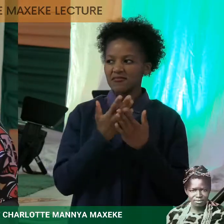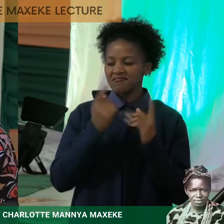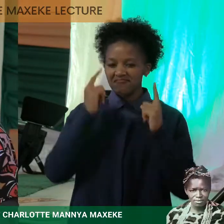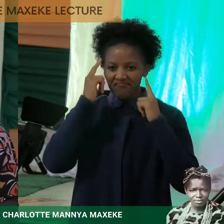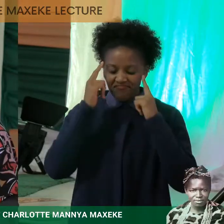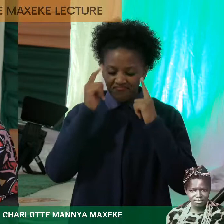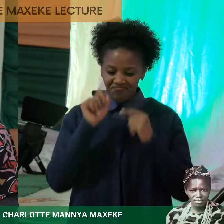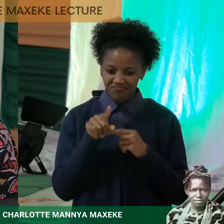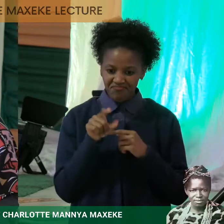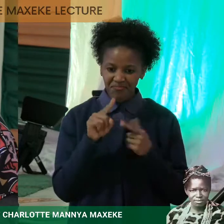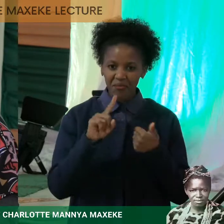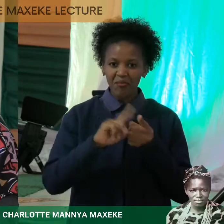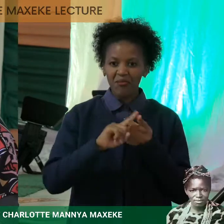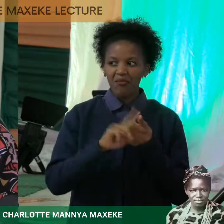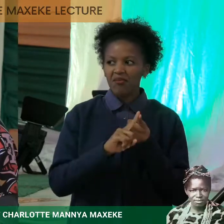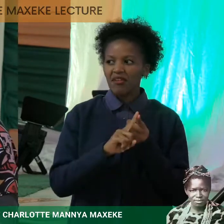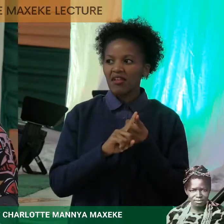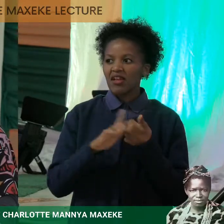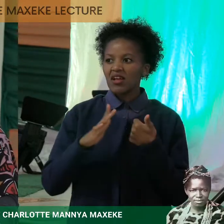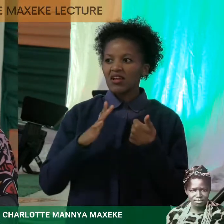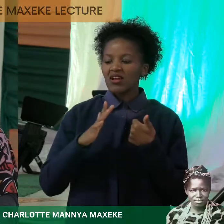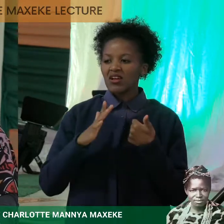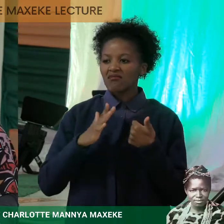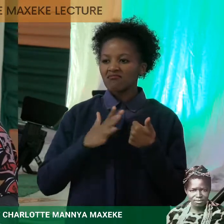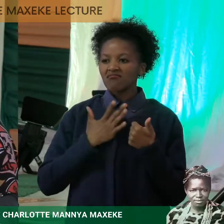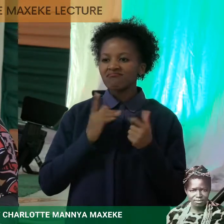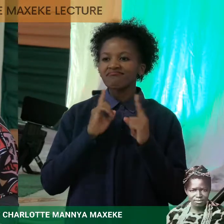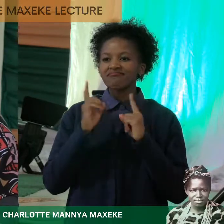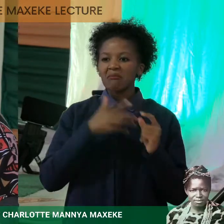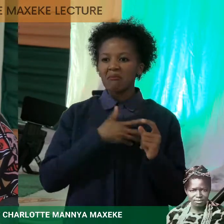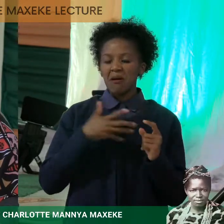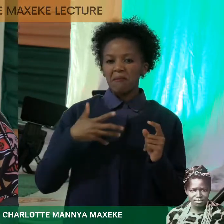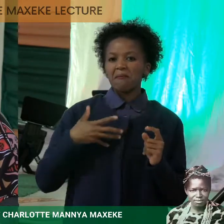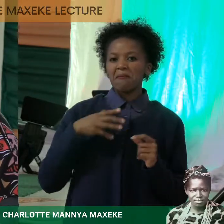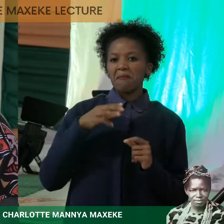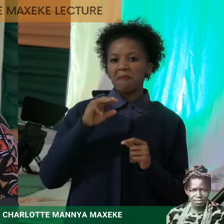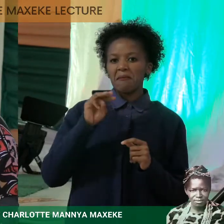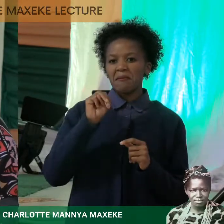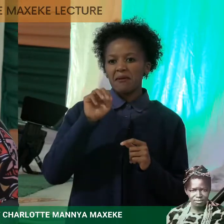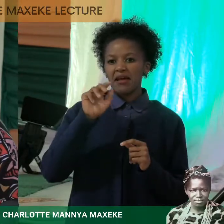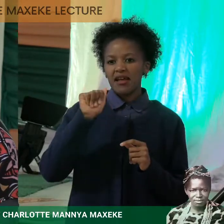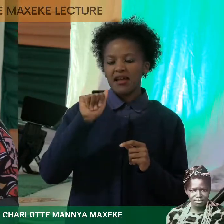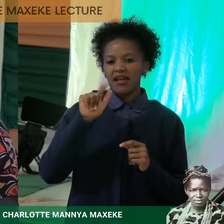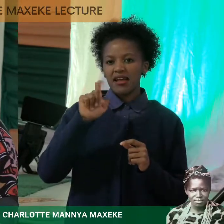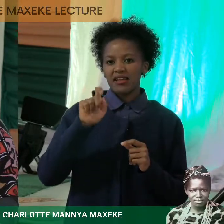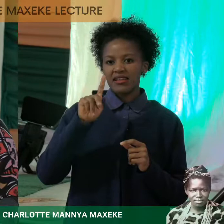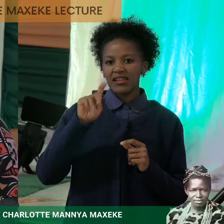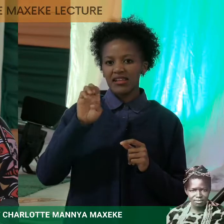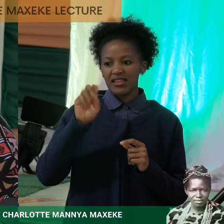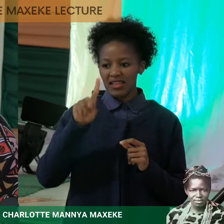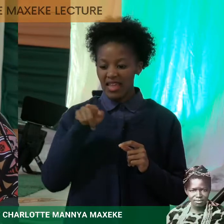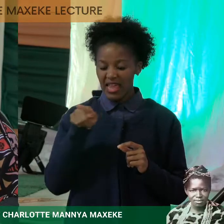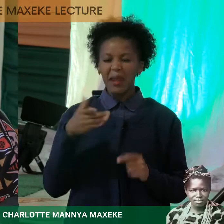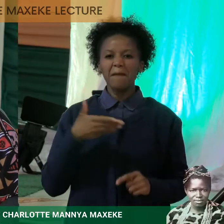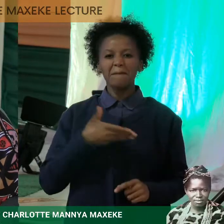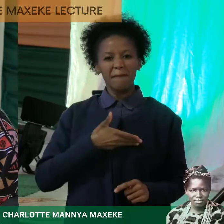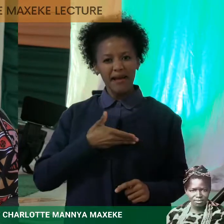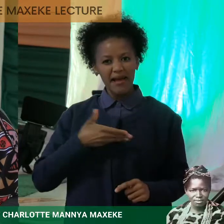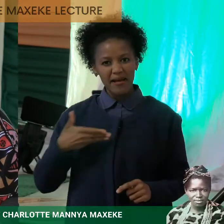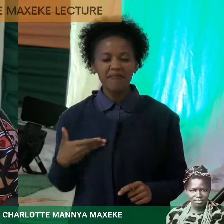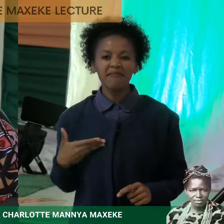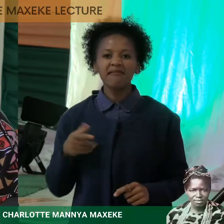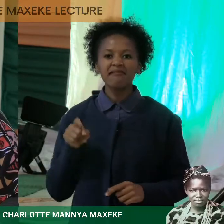One, I want to talk about Umama Charlotte Maxeke as a mother and a matriarch.